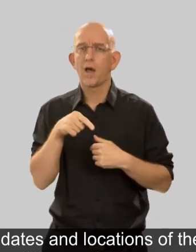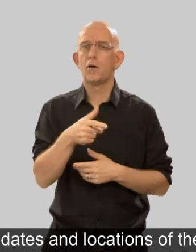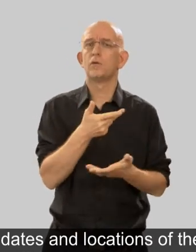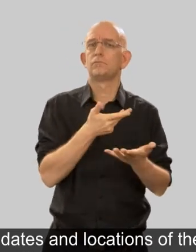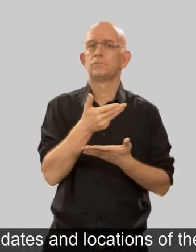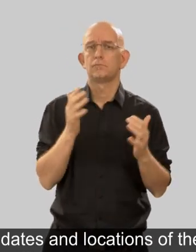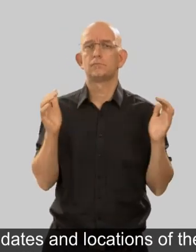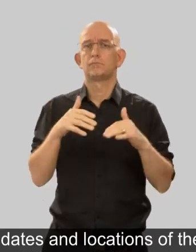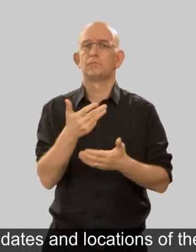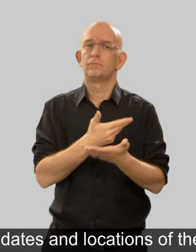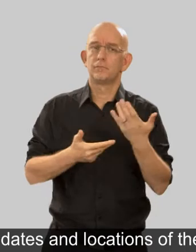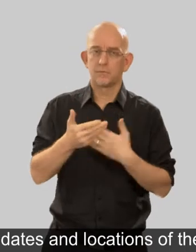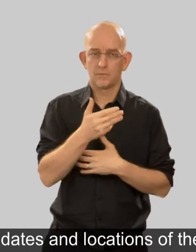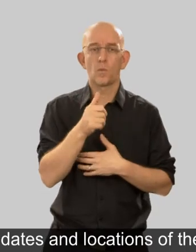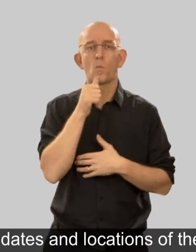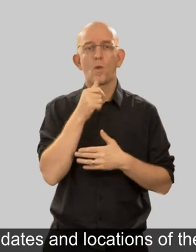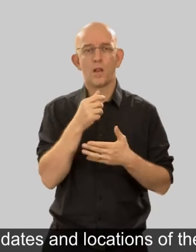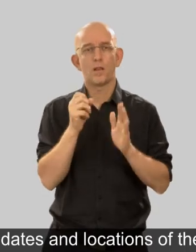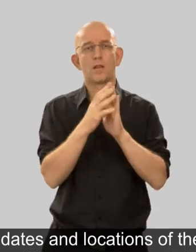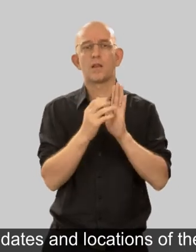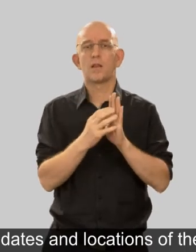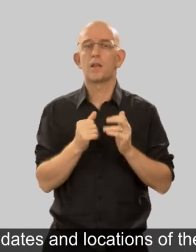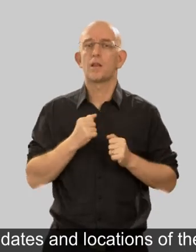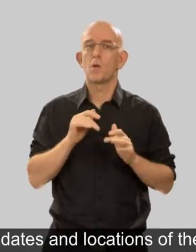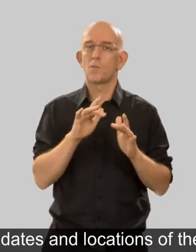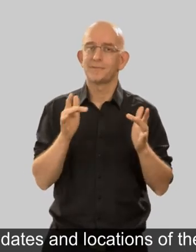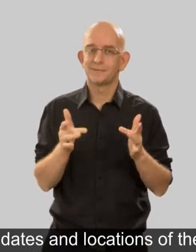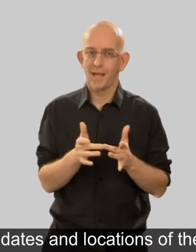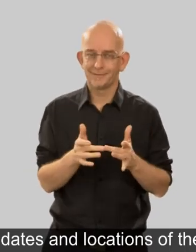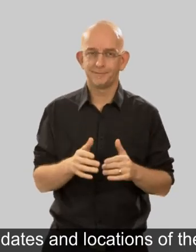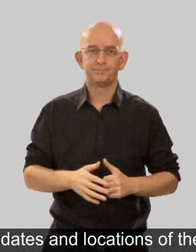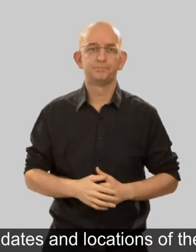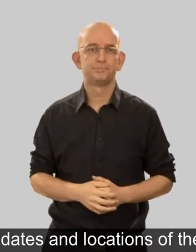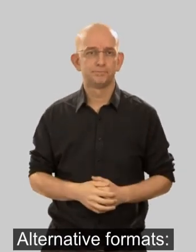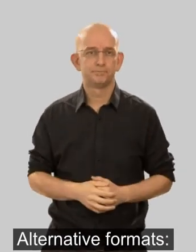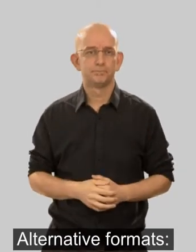The dates and locations of these events will be available on gov.uk.